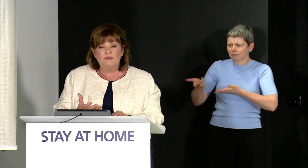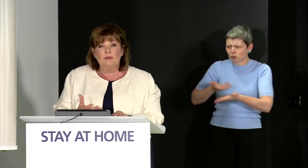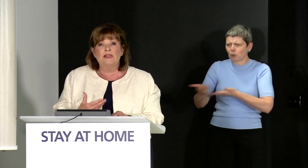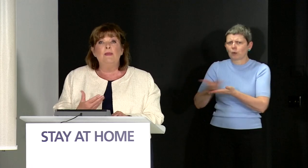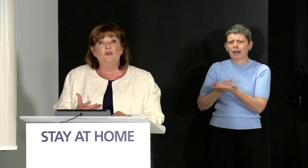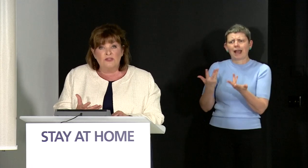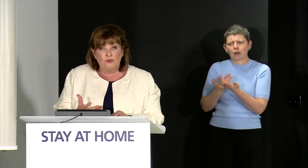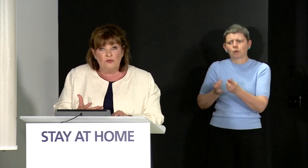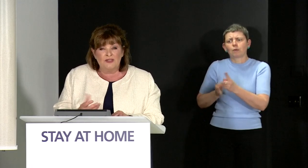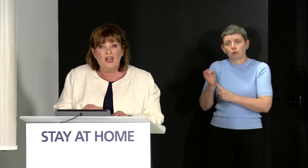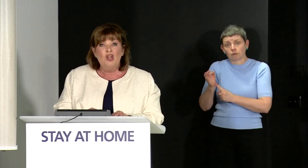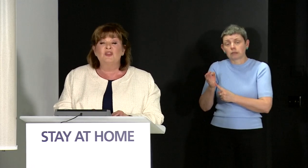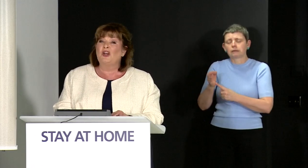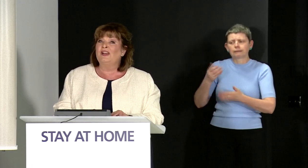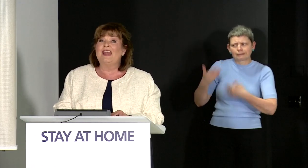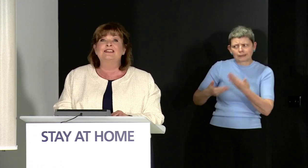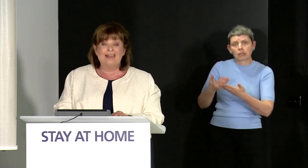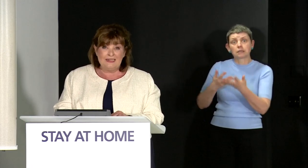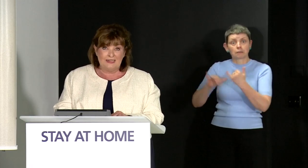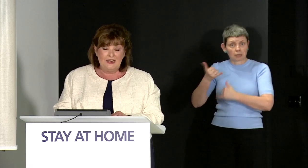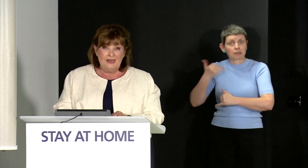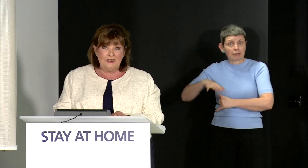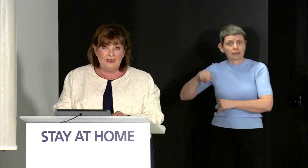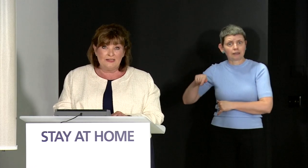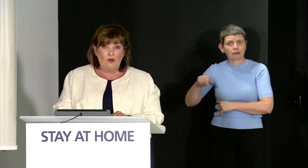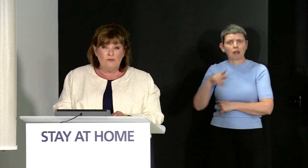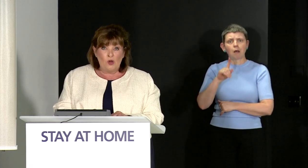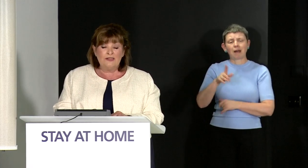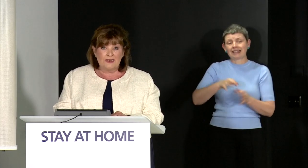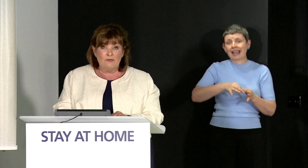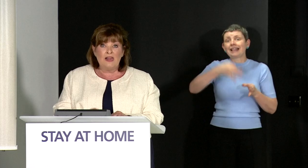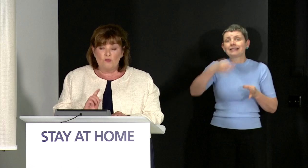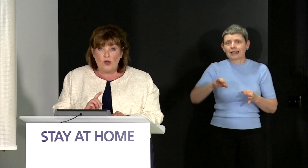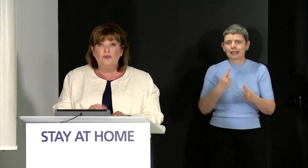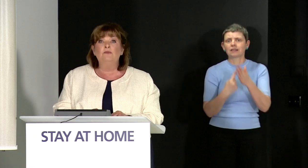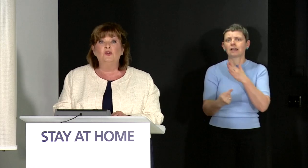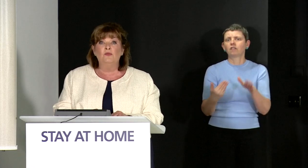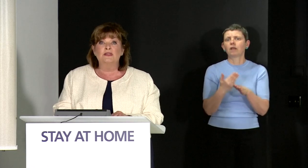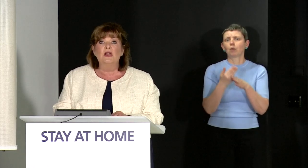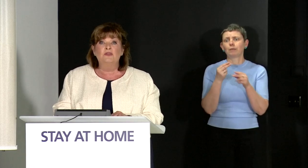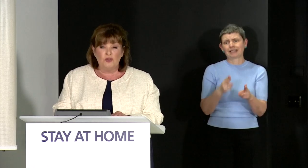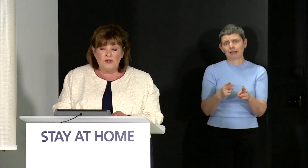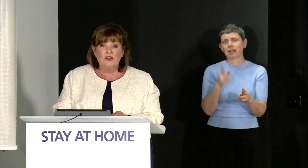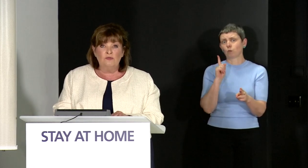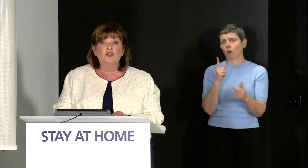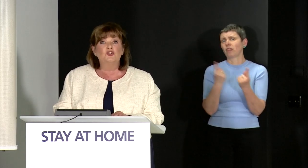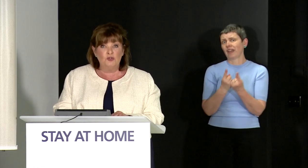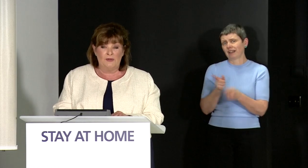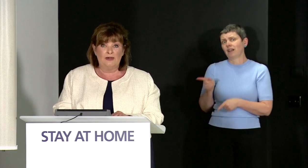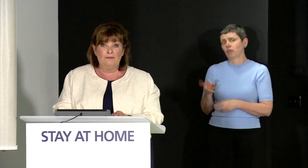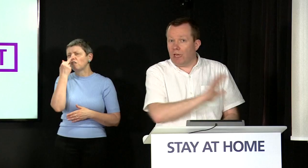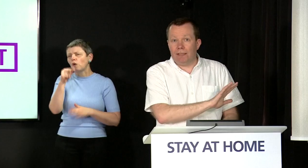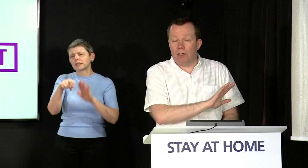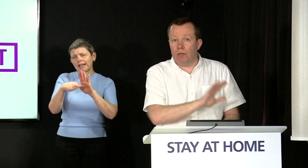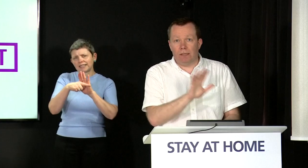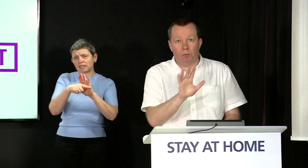and sometimes they make those improvements, but certainly extending the self-employed scheme is one of the improvements that the UK government should